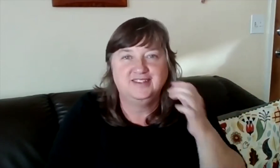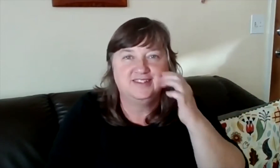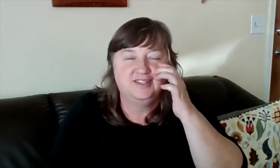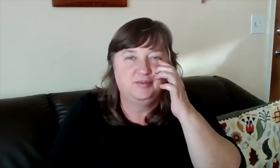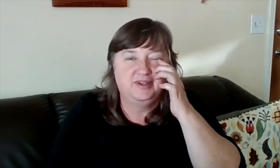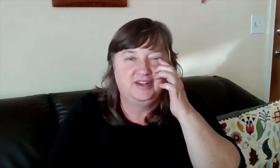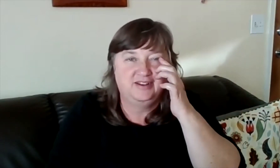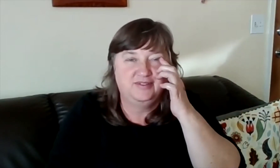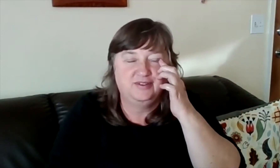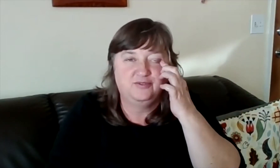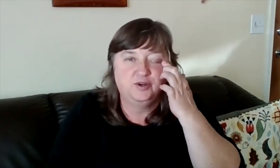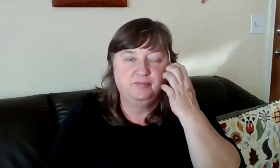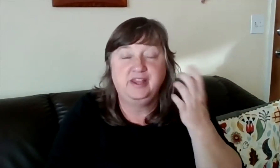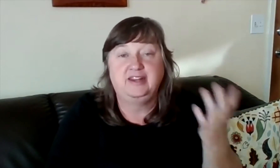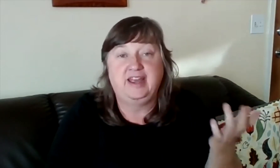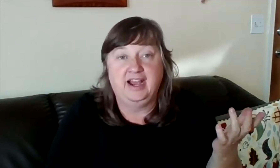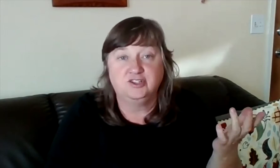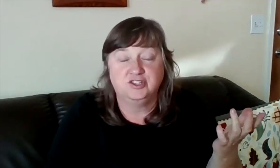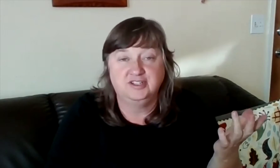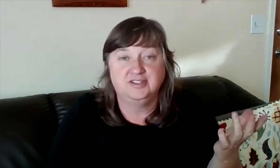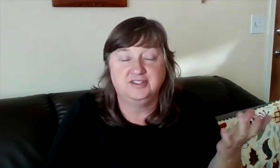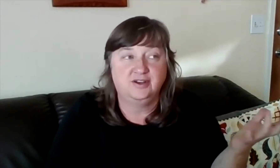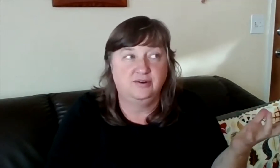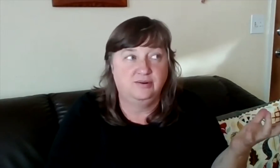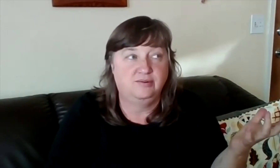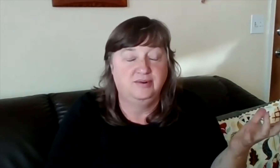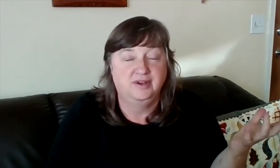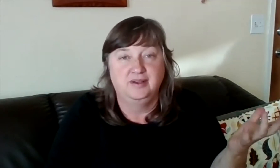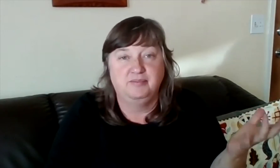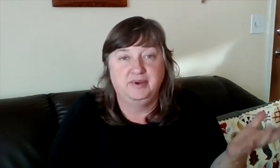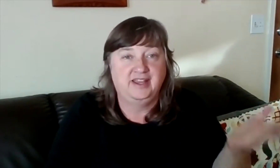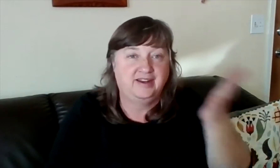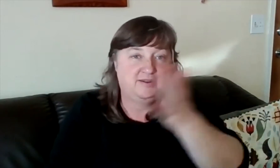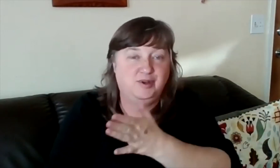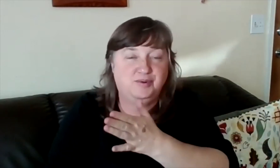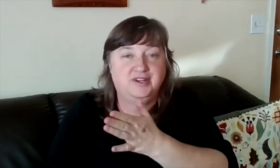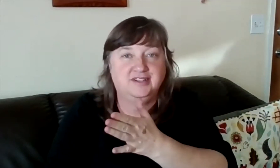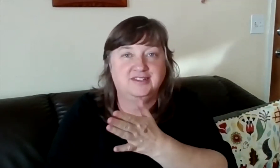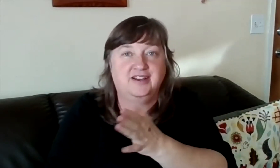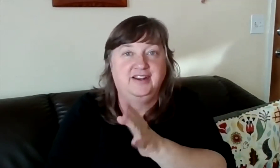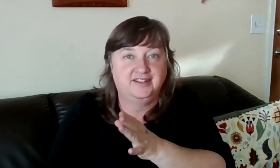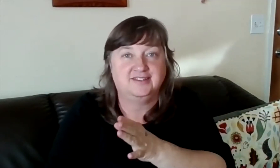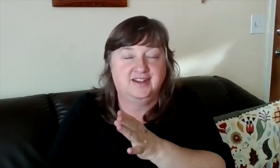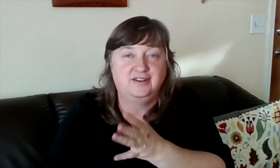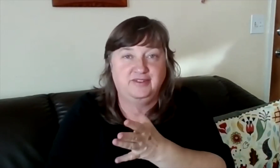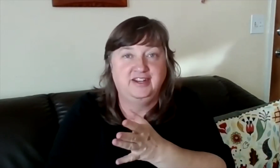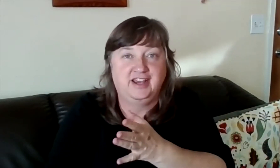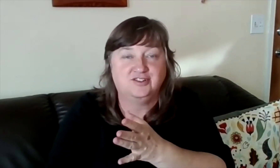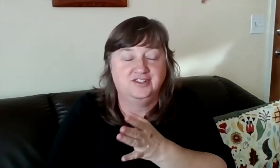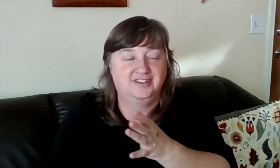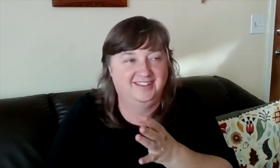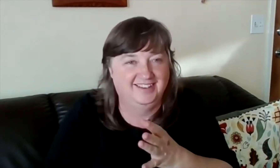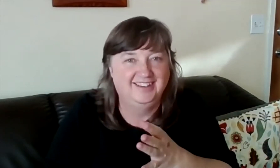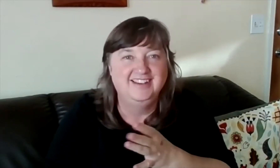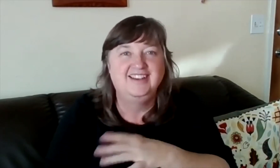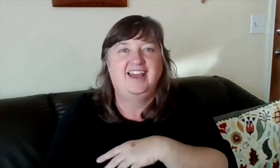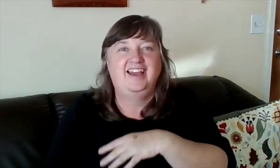a little bit of the verb being an action. So, but yet when you put it into sign, it's kind of inaction.